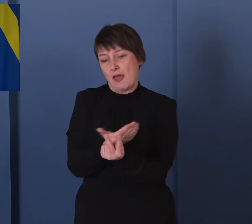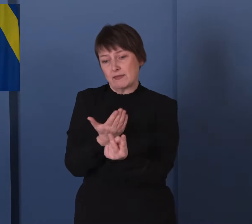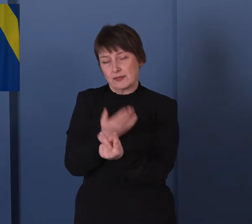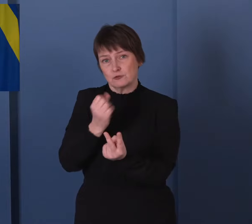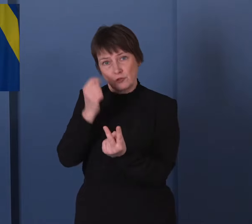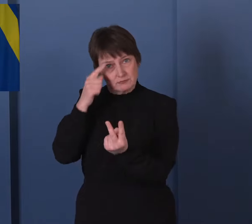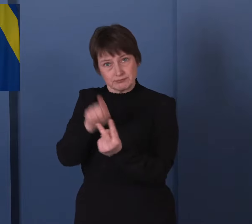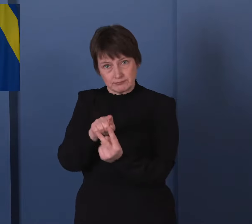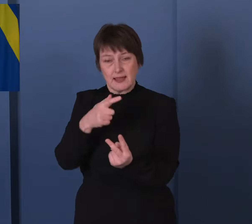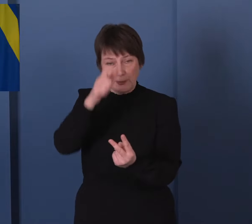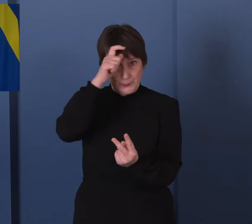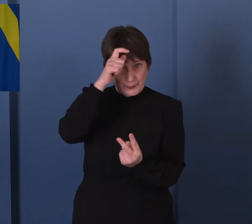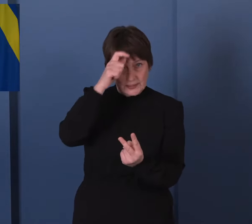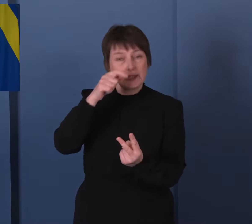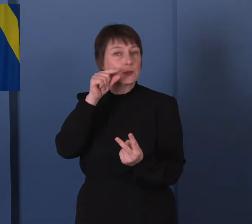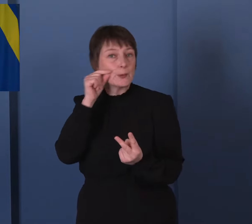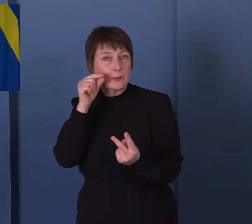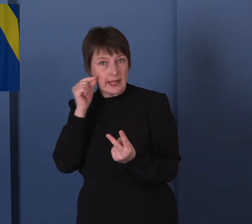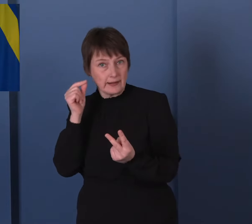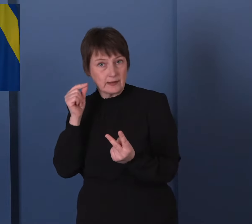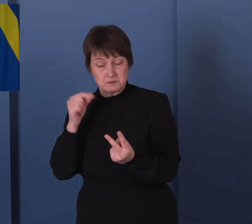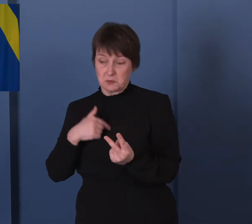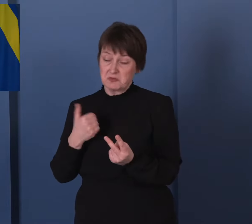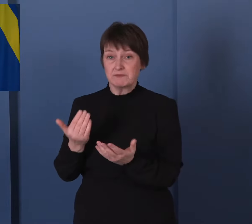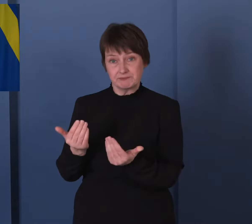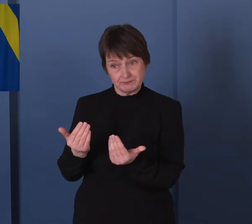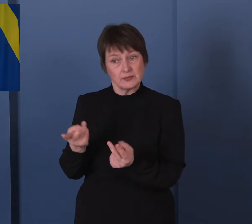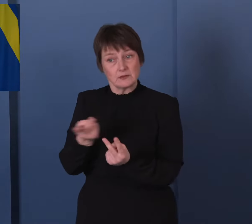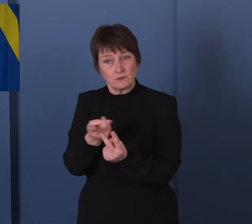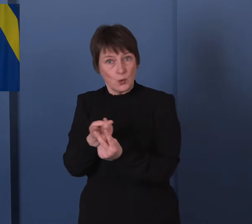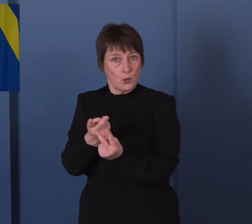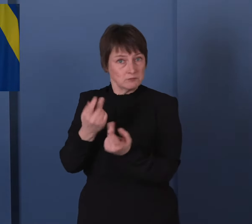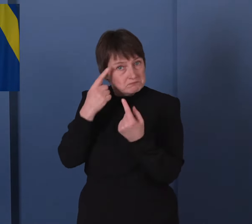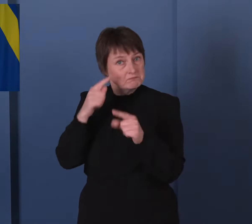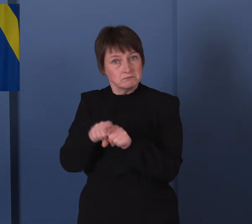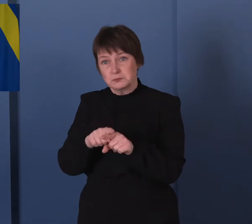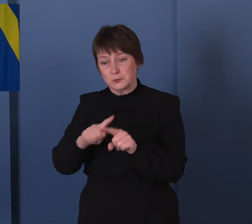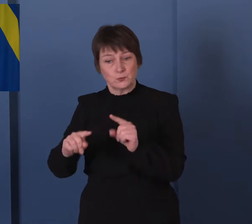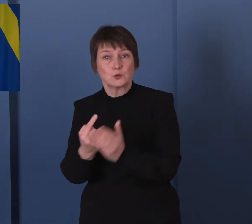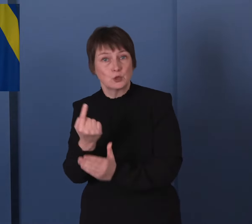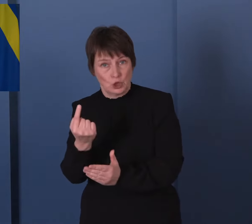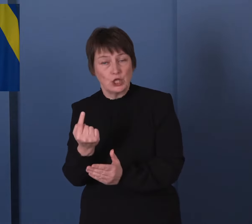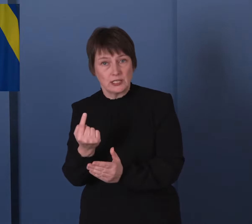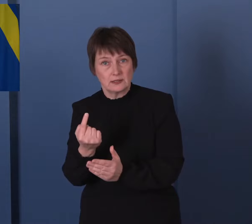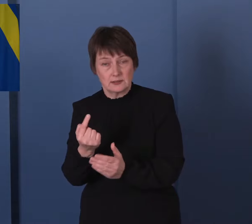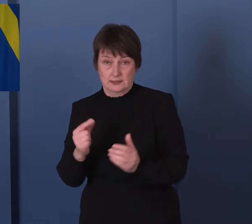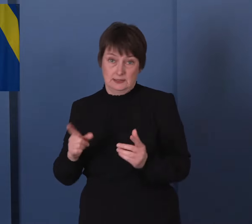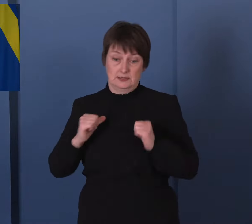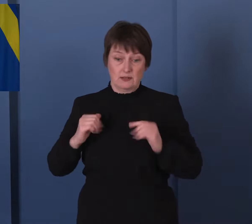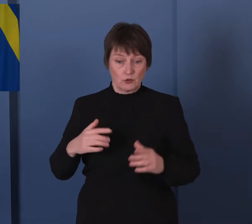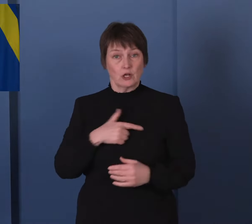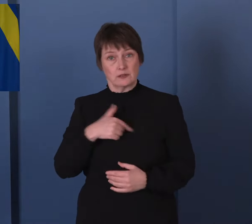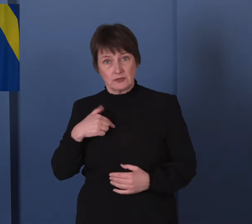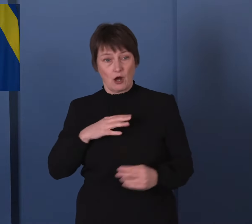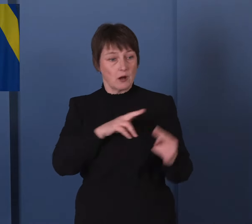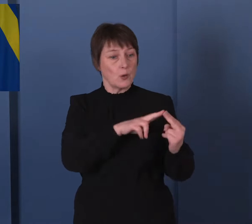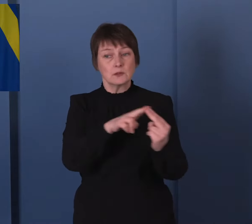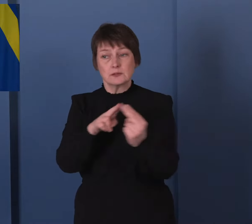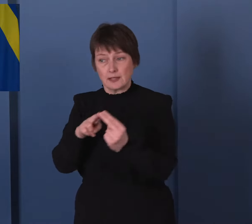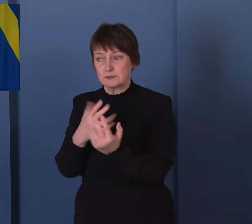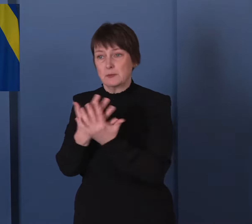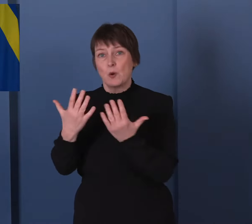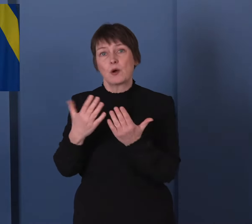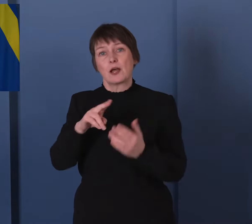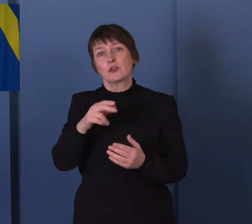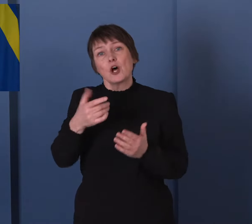them to ratify our applications as soon as possible. Of course, we are discussing with many NATO member states on the